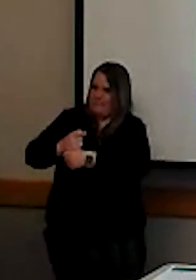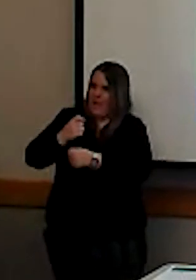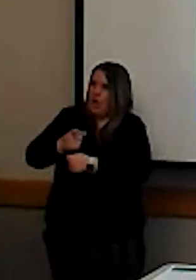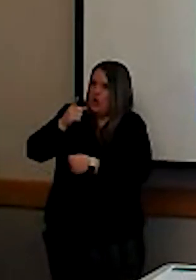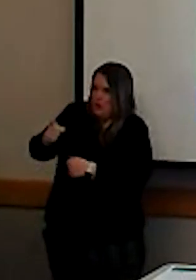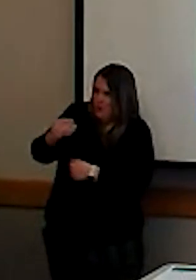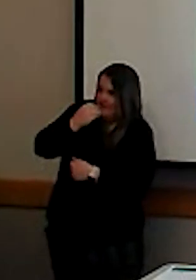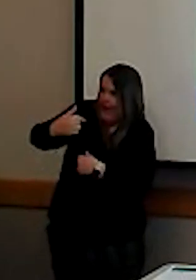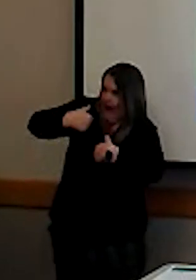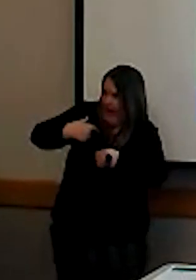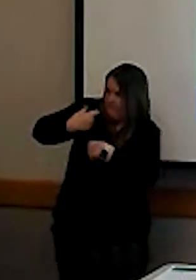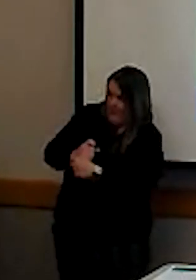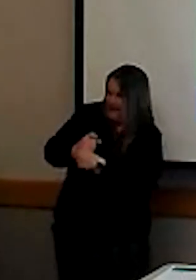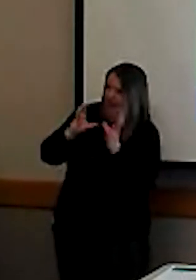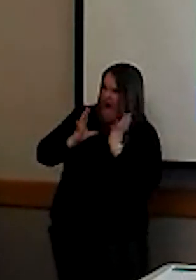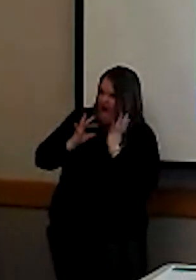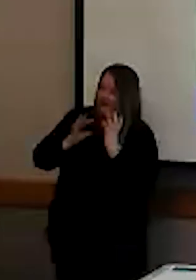You're eating what I made.